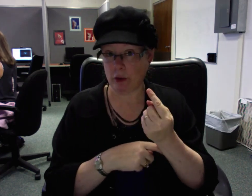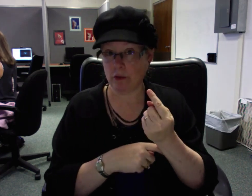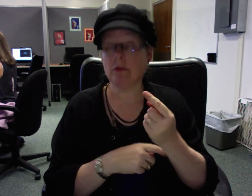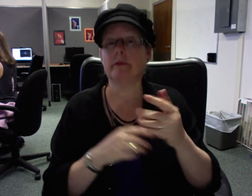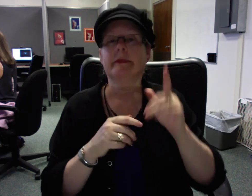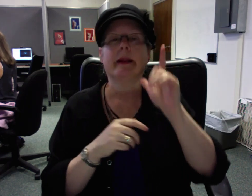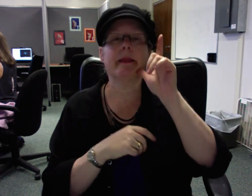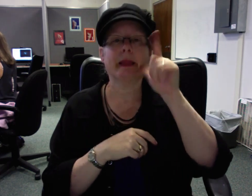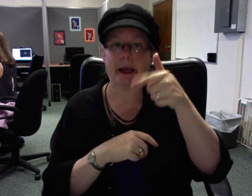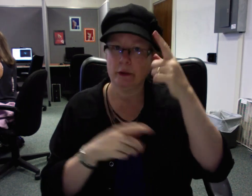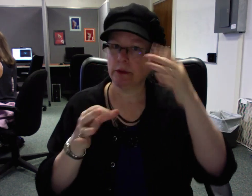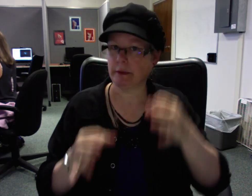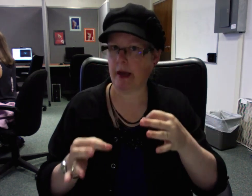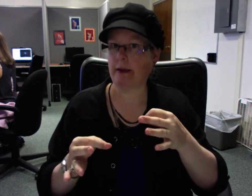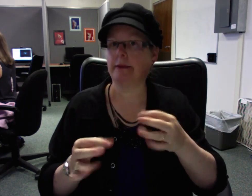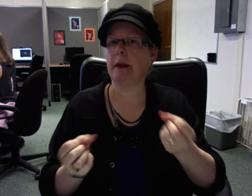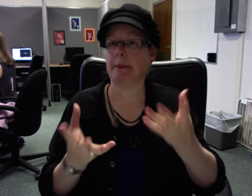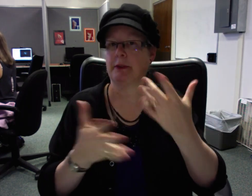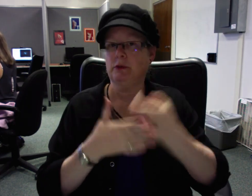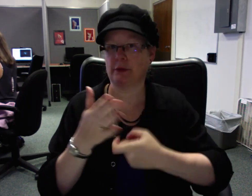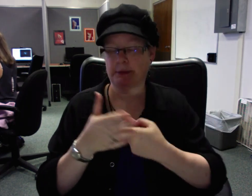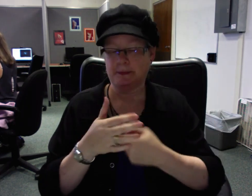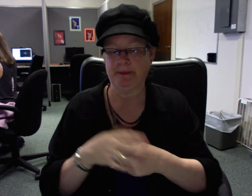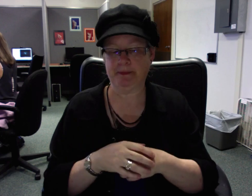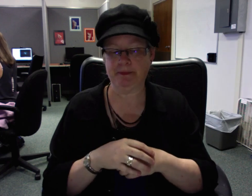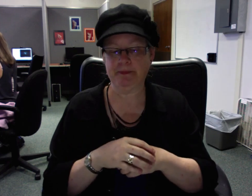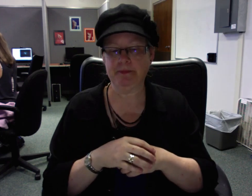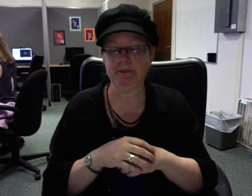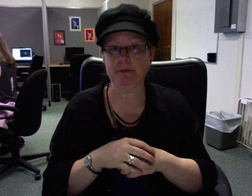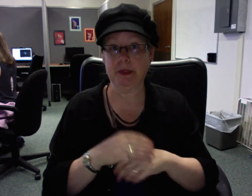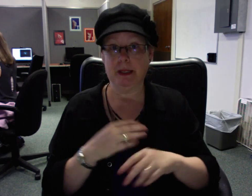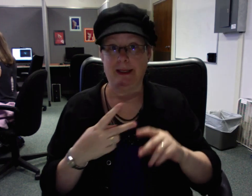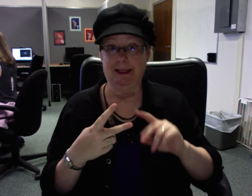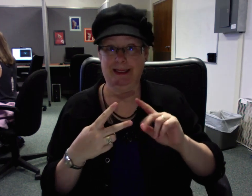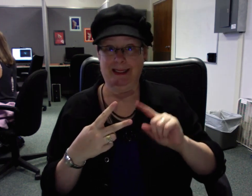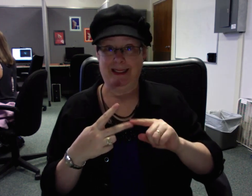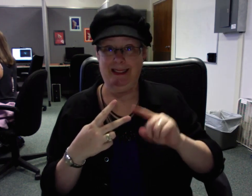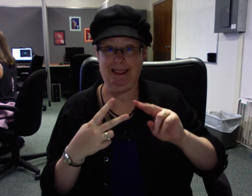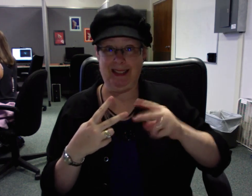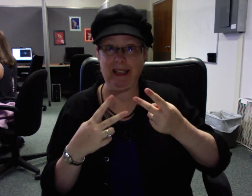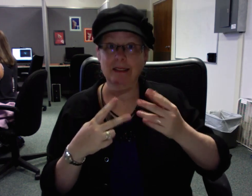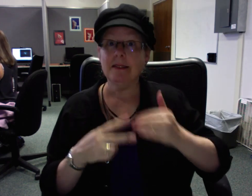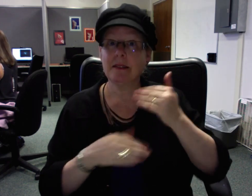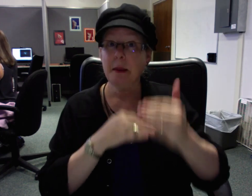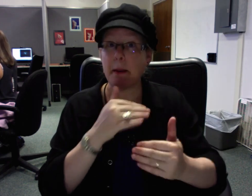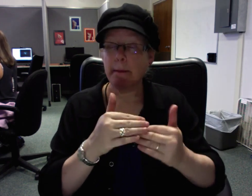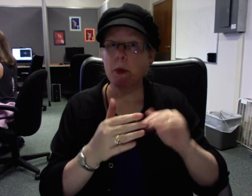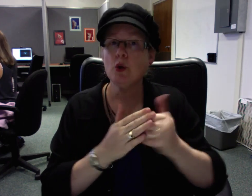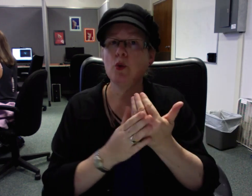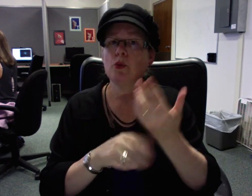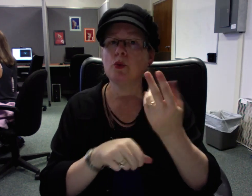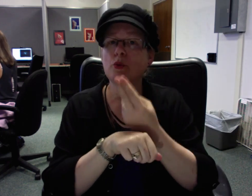We know each side is 10 feet, so the area of the floor is 100 square feet.